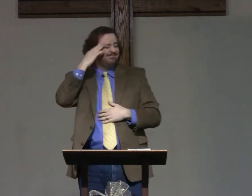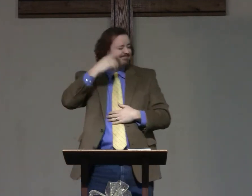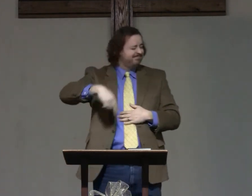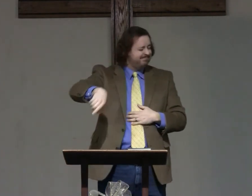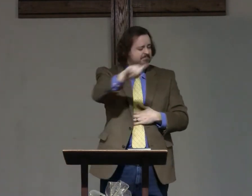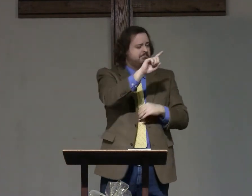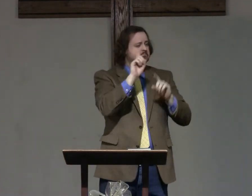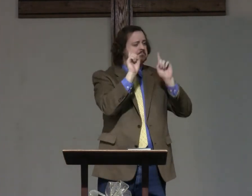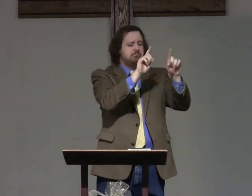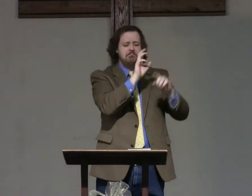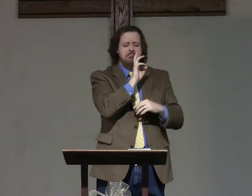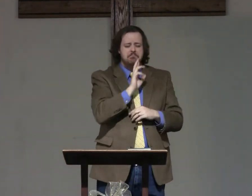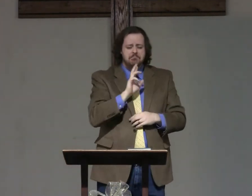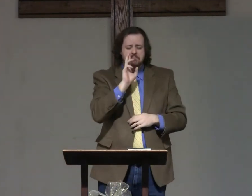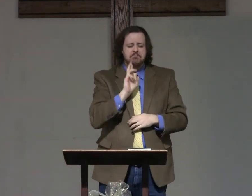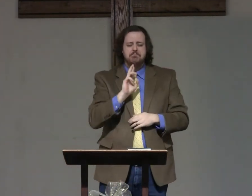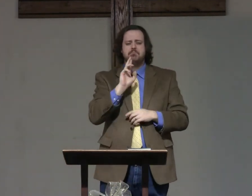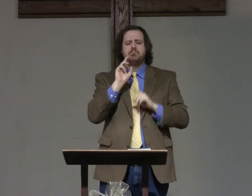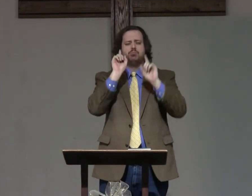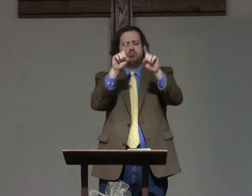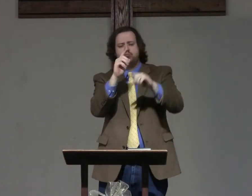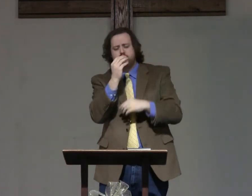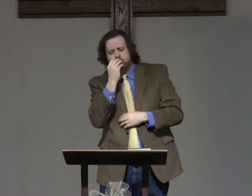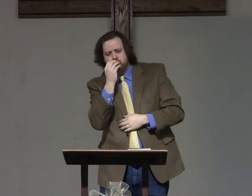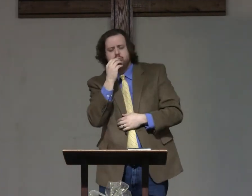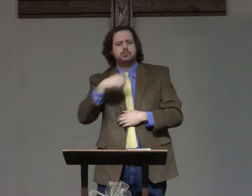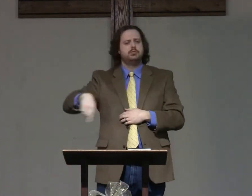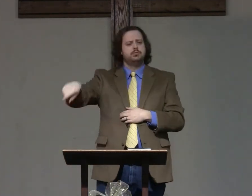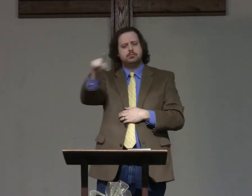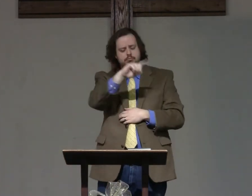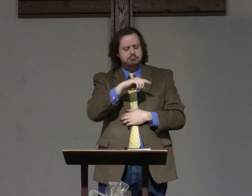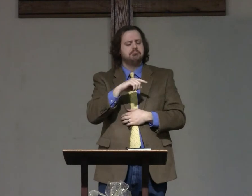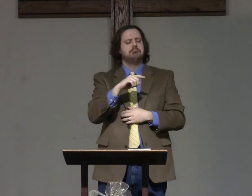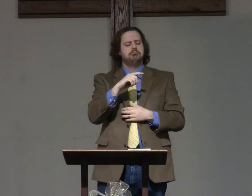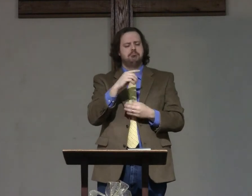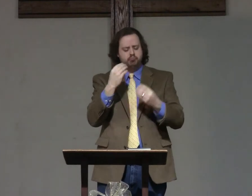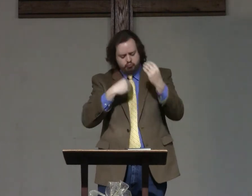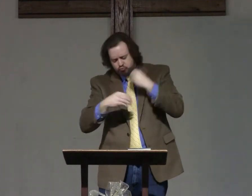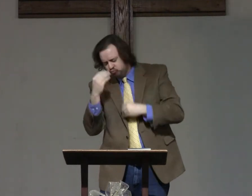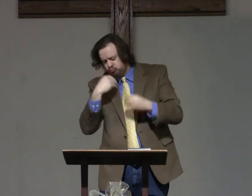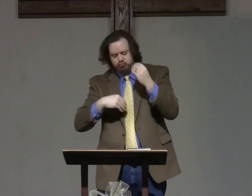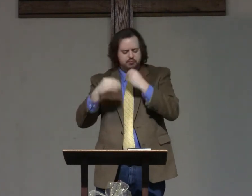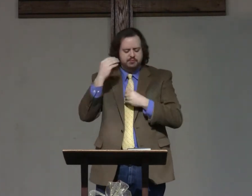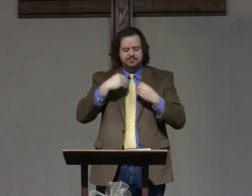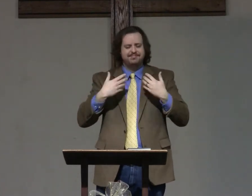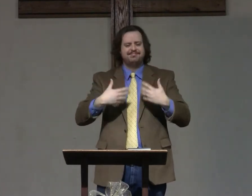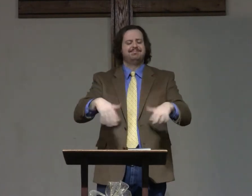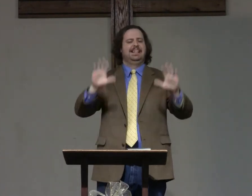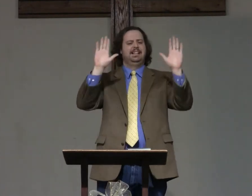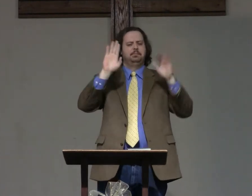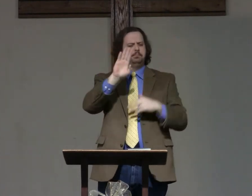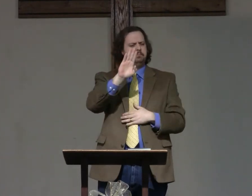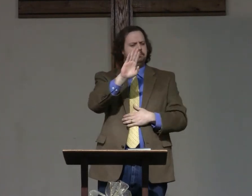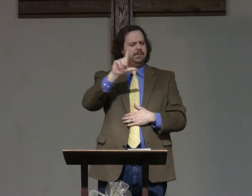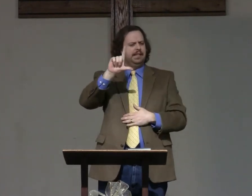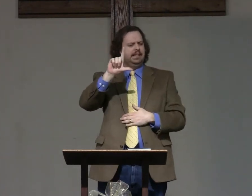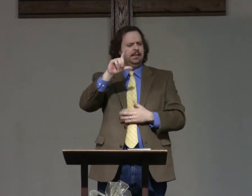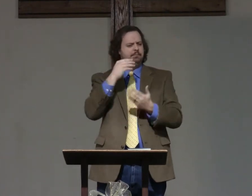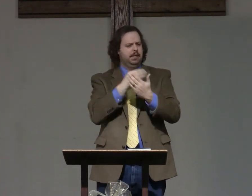word, you know, when you go to a restaurant, you sit down and eat, and you're done, get